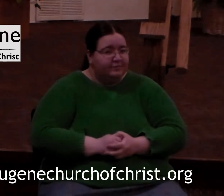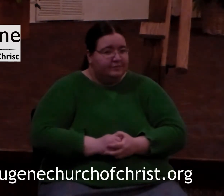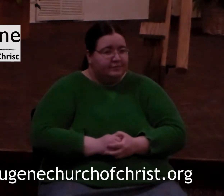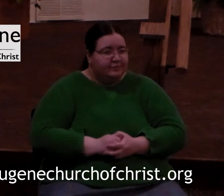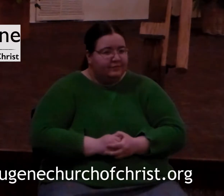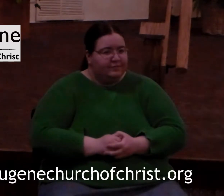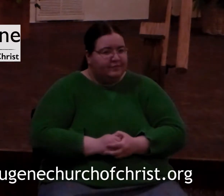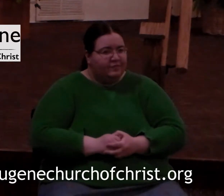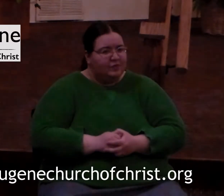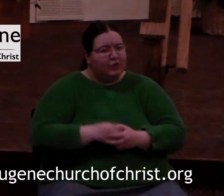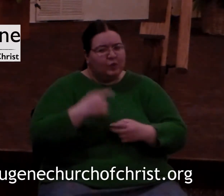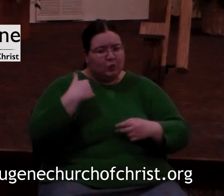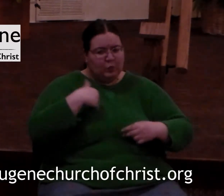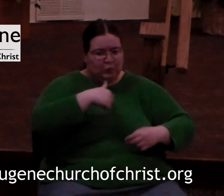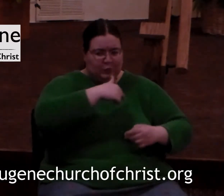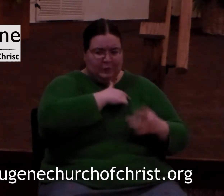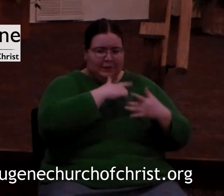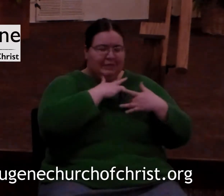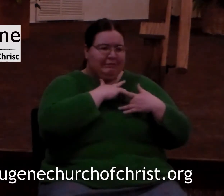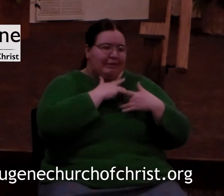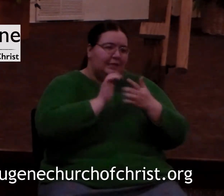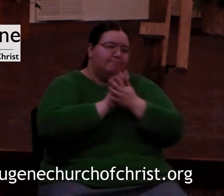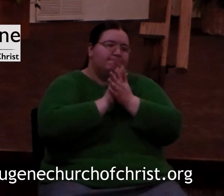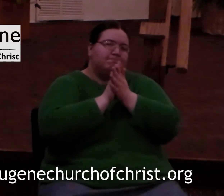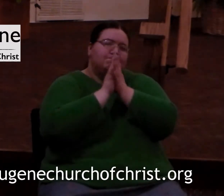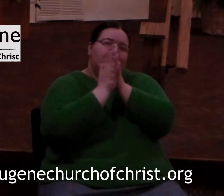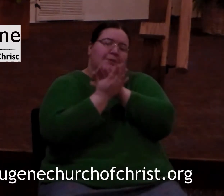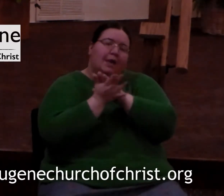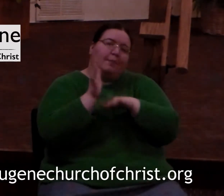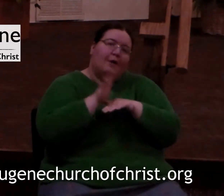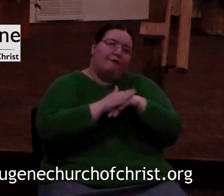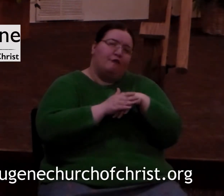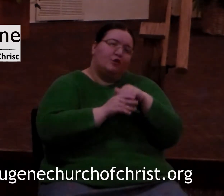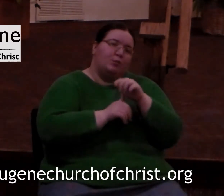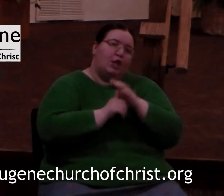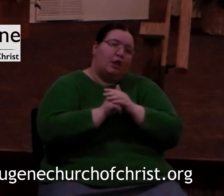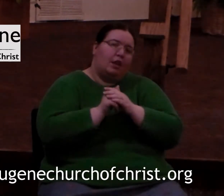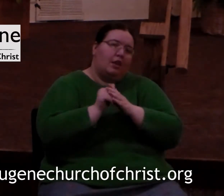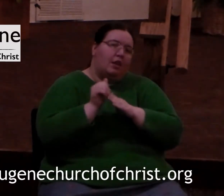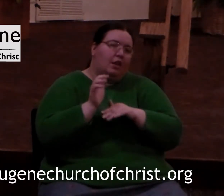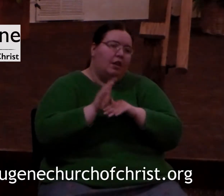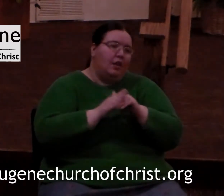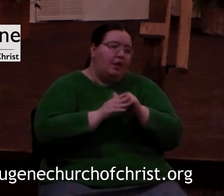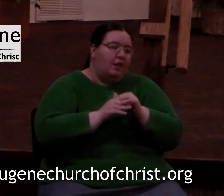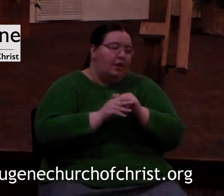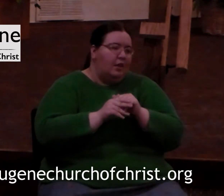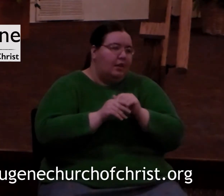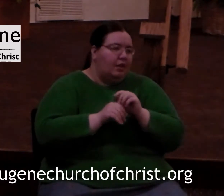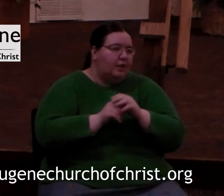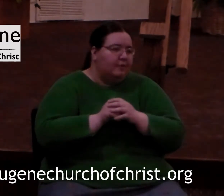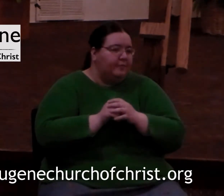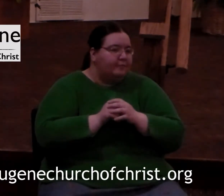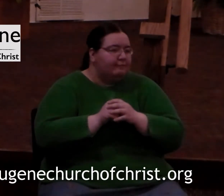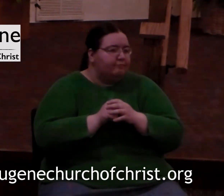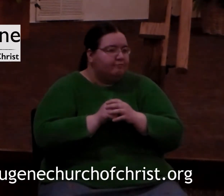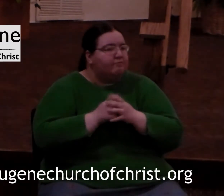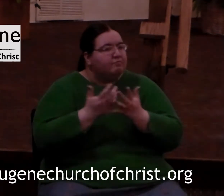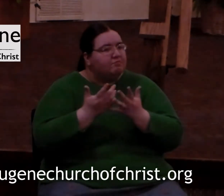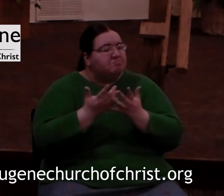We get pretty comfortable in life. And whatever level of comfort you're at, you understand what I'm talking about.